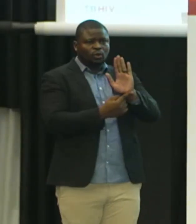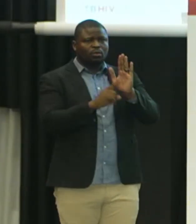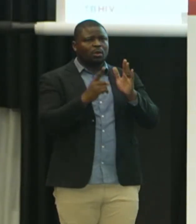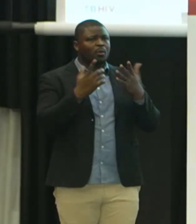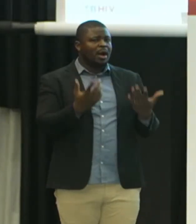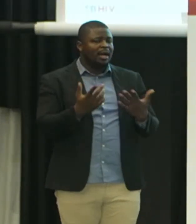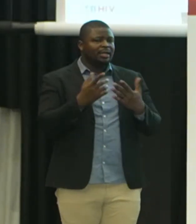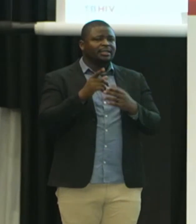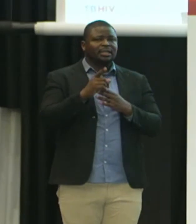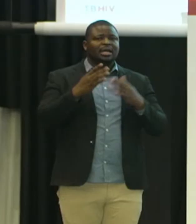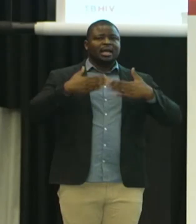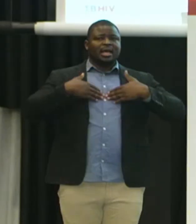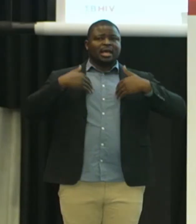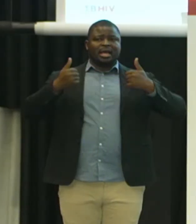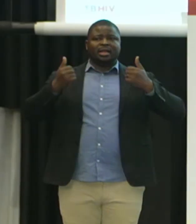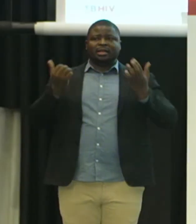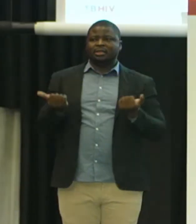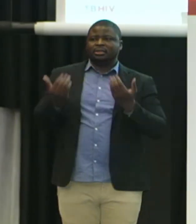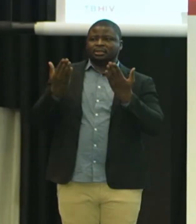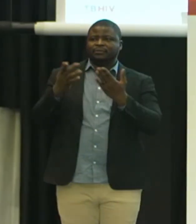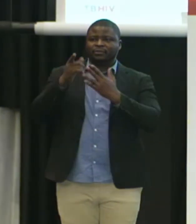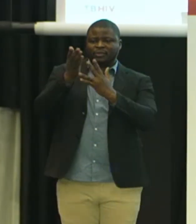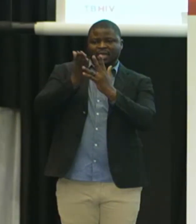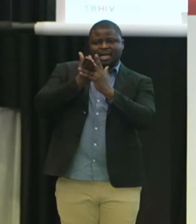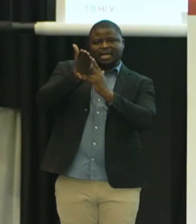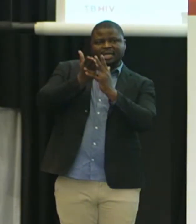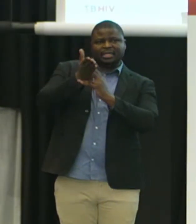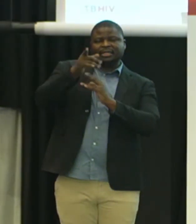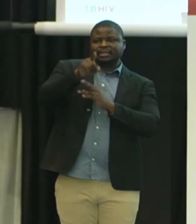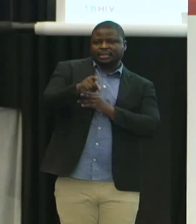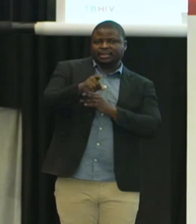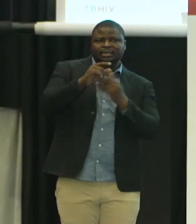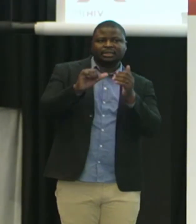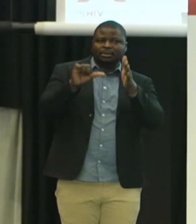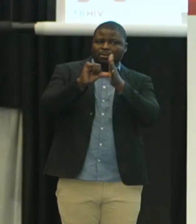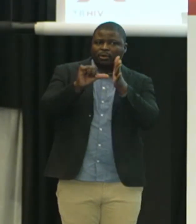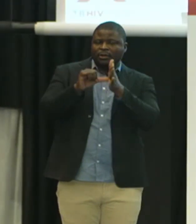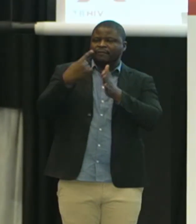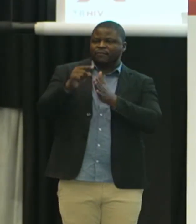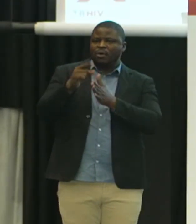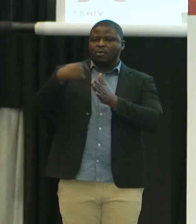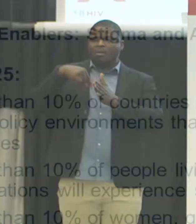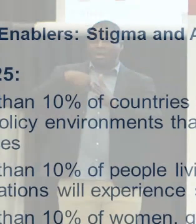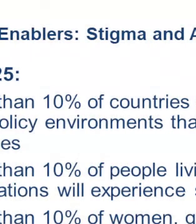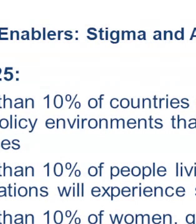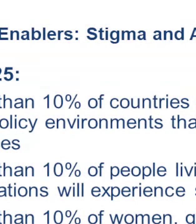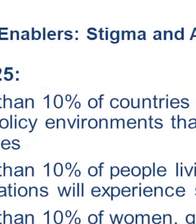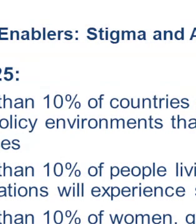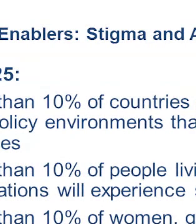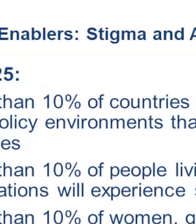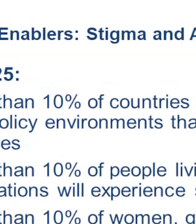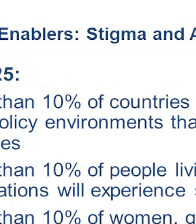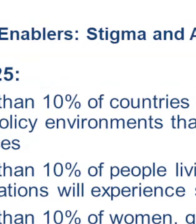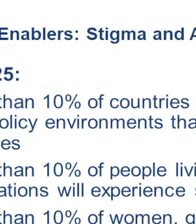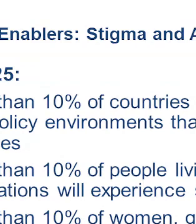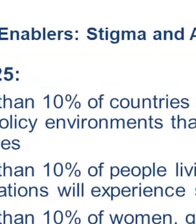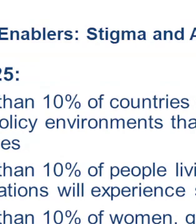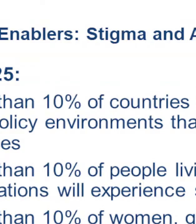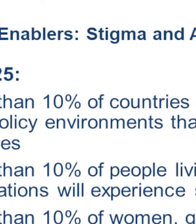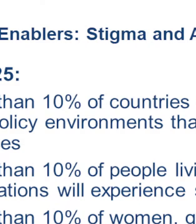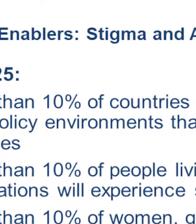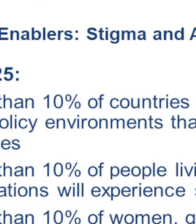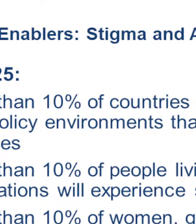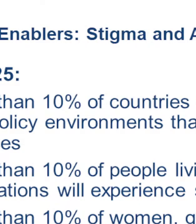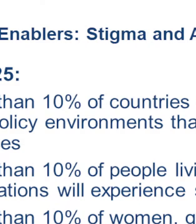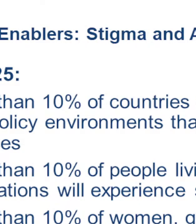to health services is really inadequate for our key populations. So social enablers